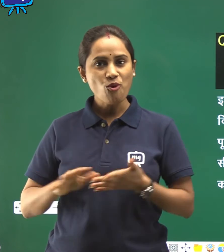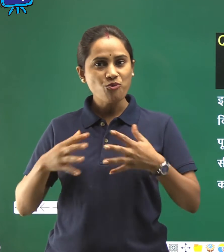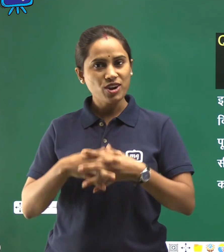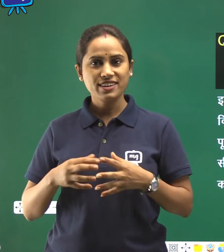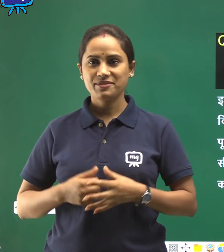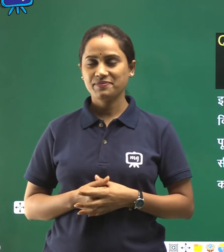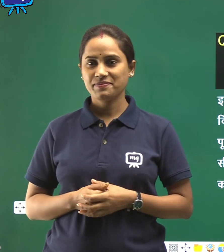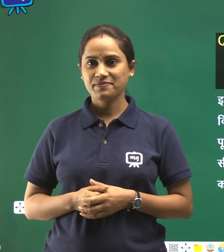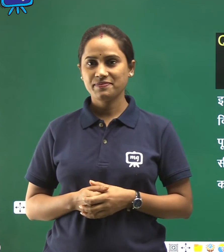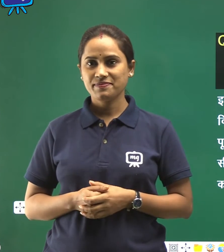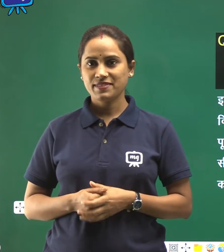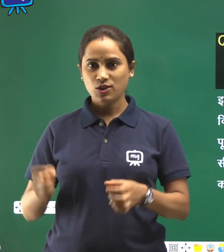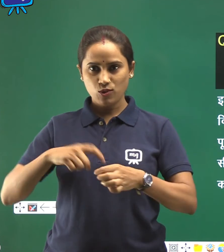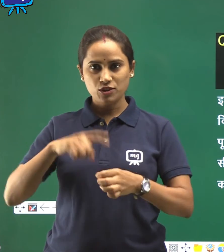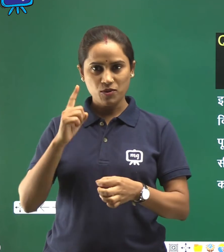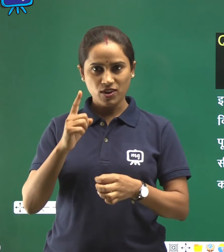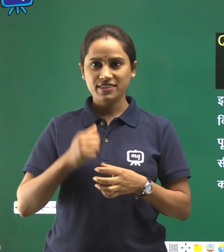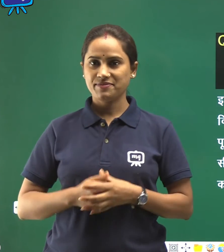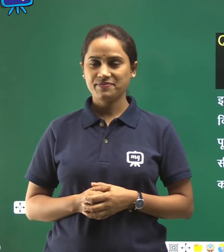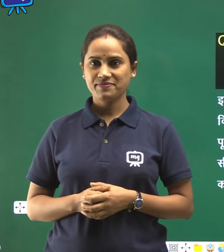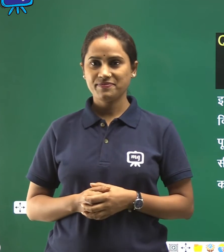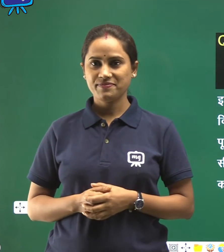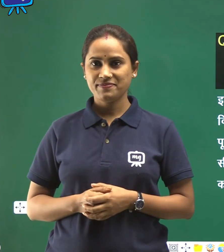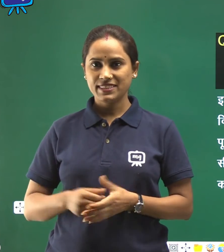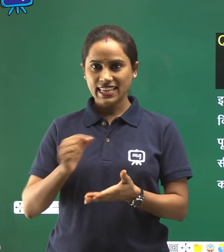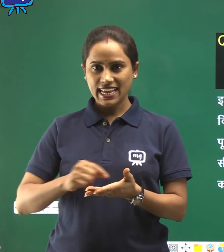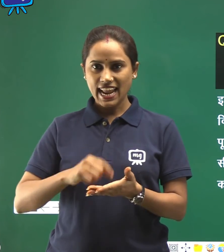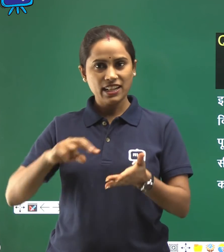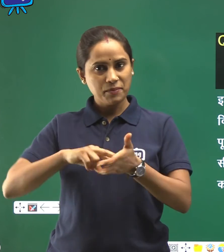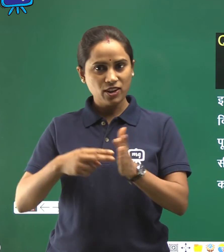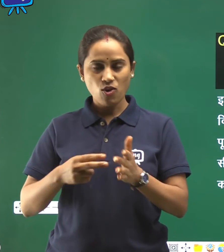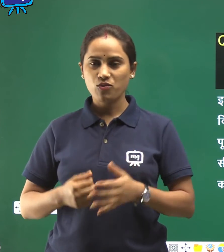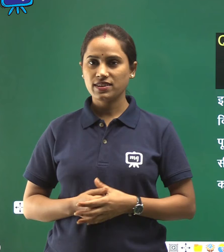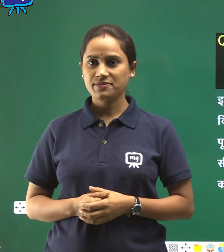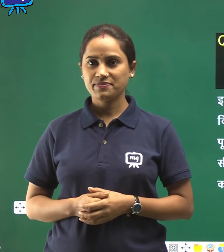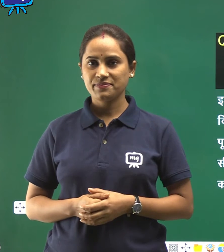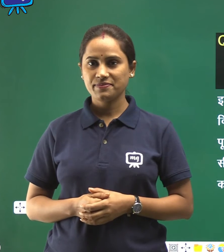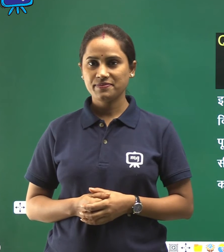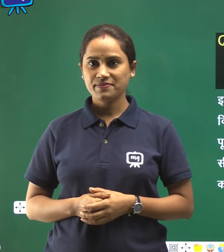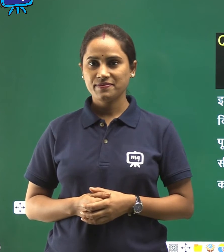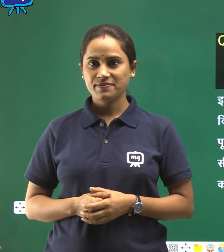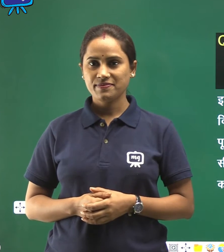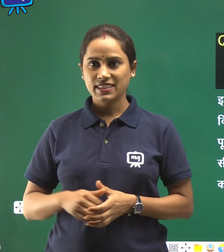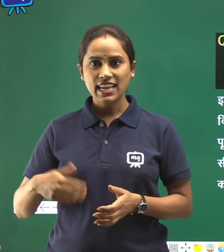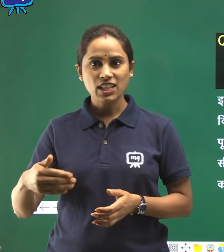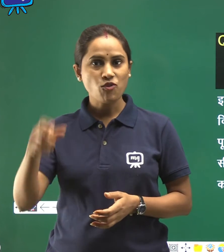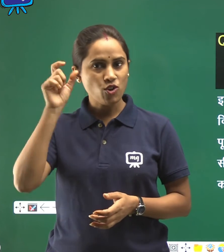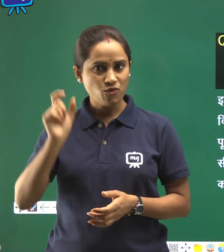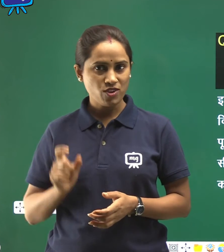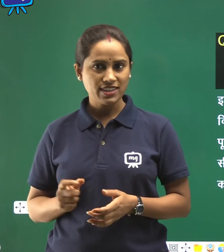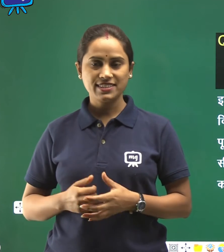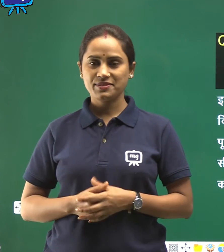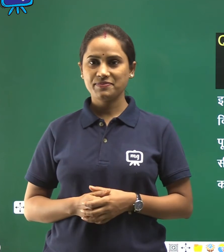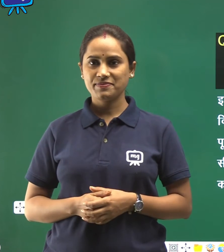Homework. Question number 1. Write the meaning of the following